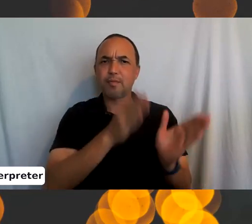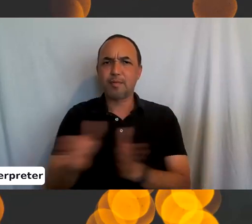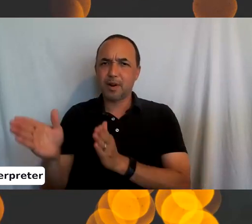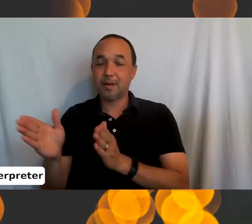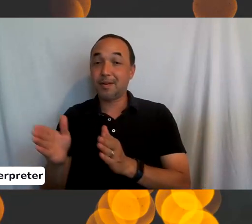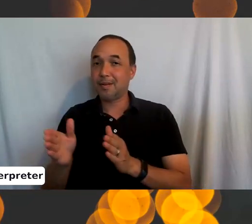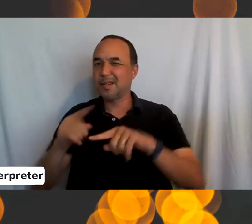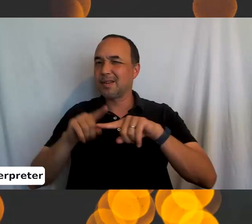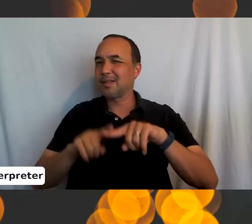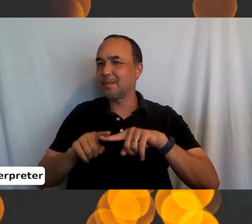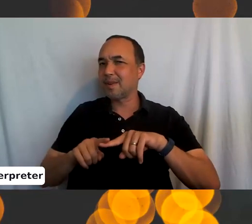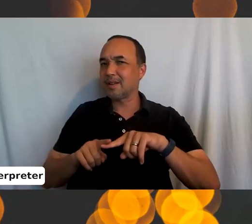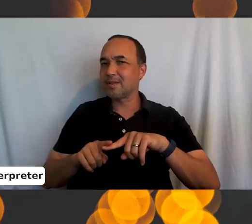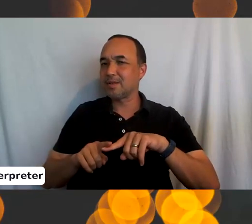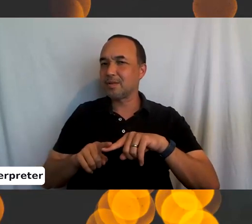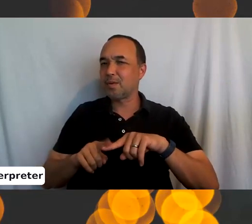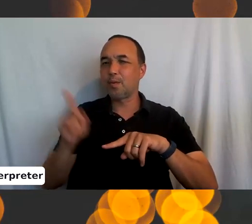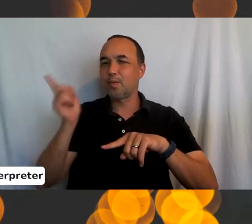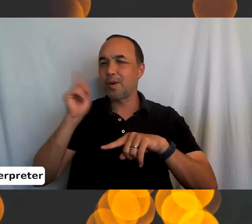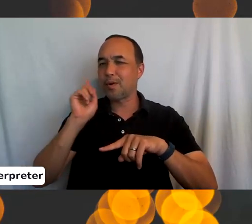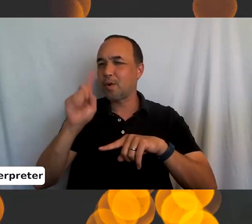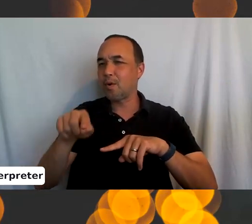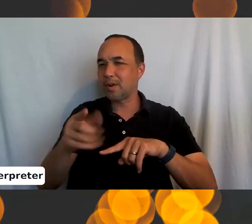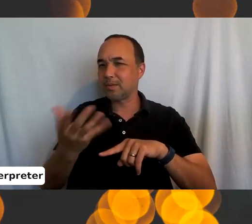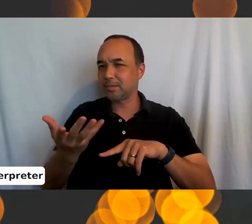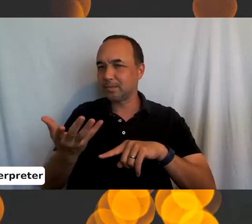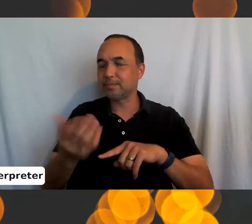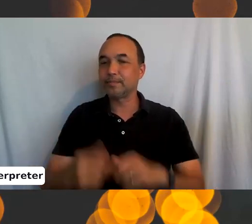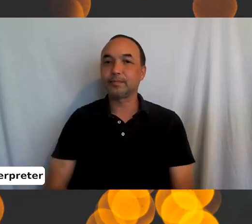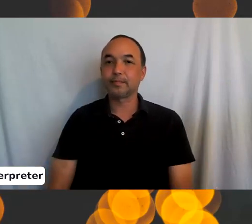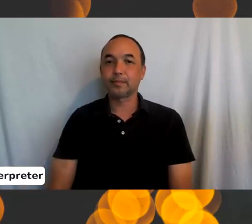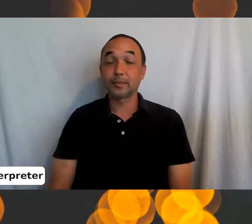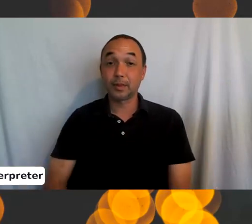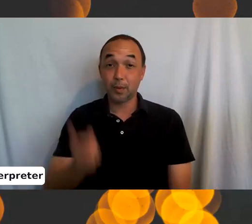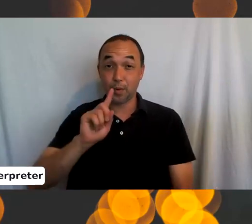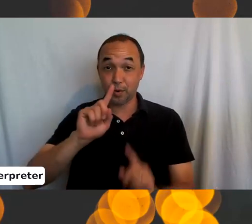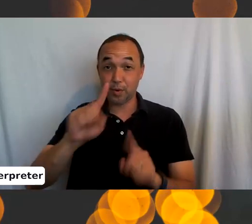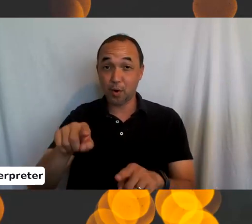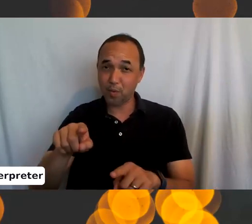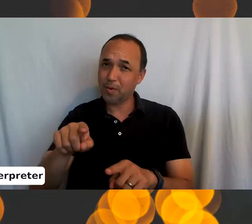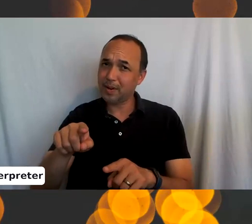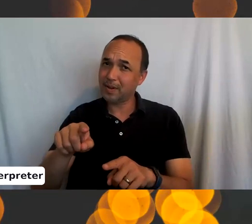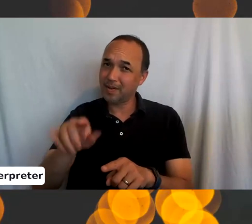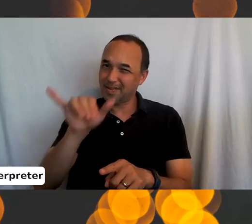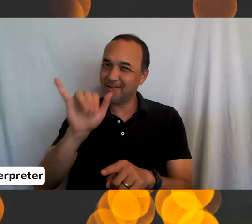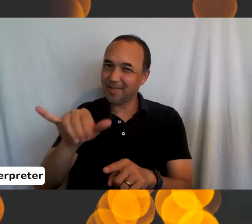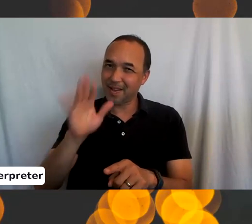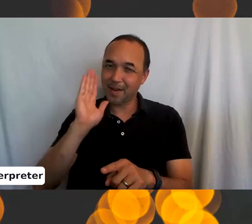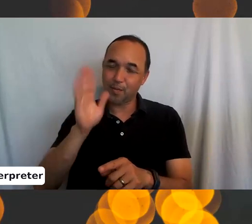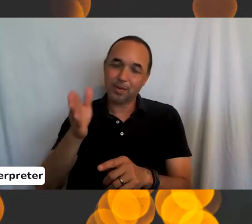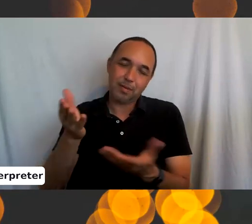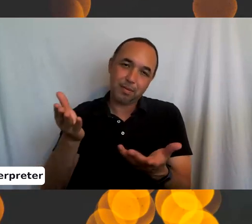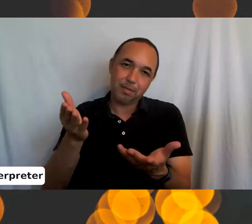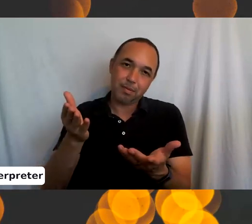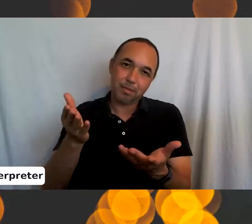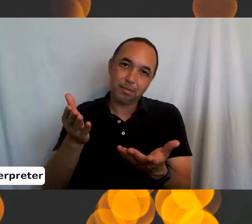going, right? I think that a lot of people start going on group investigations, like in a well-known